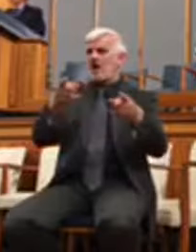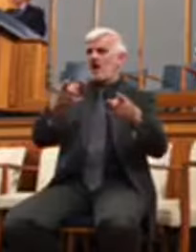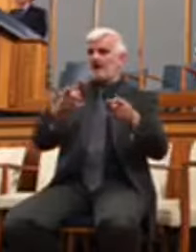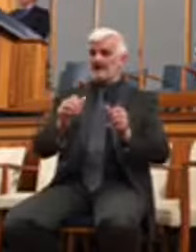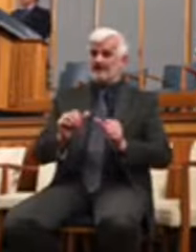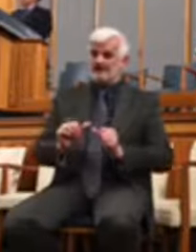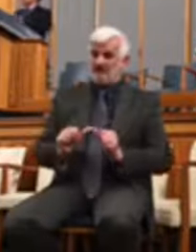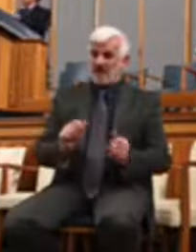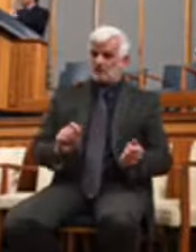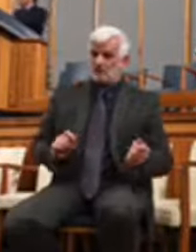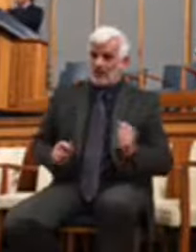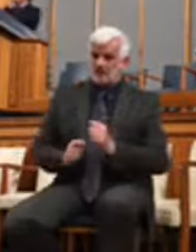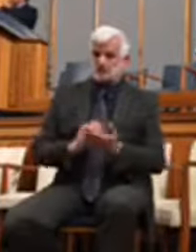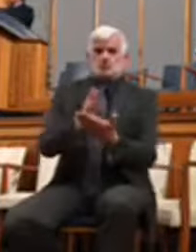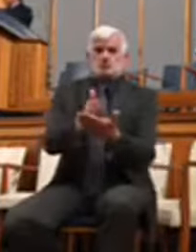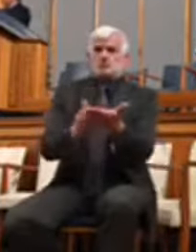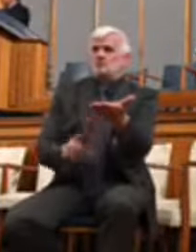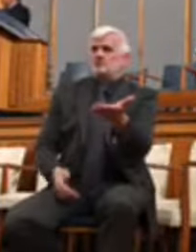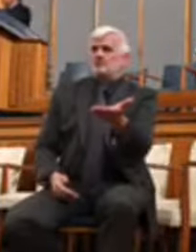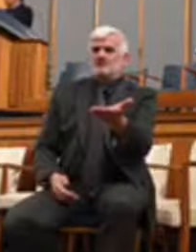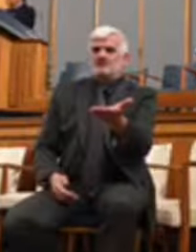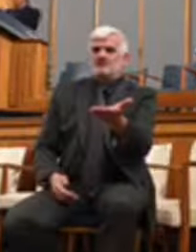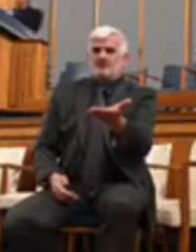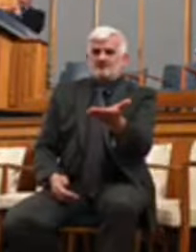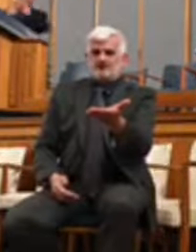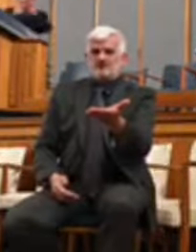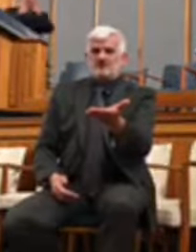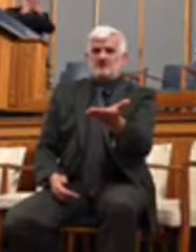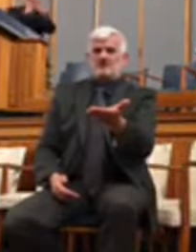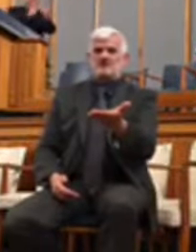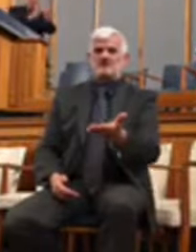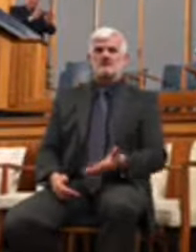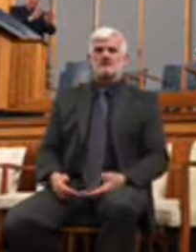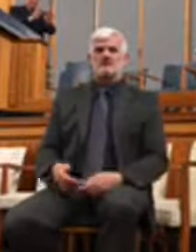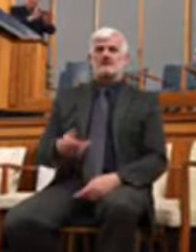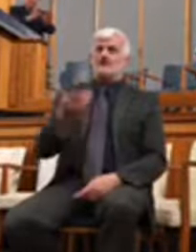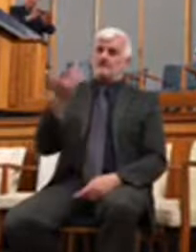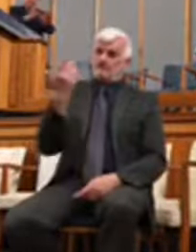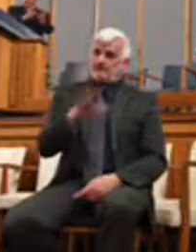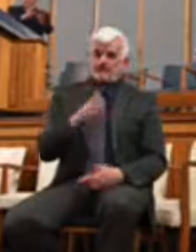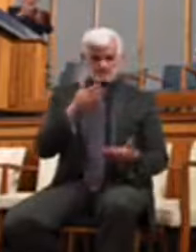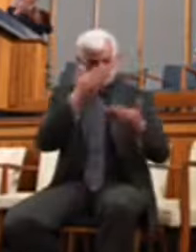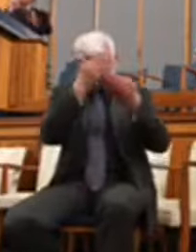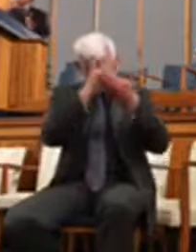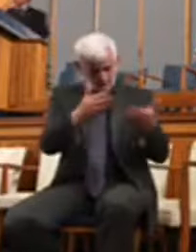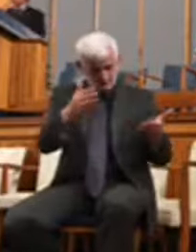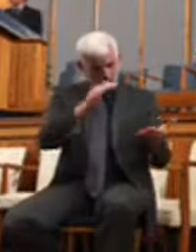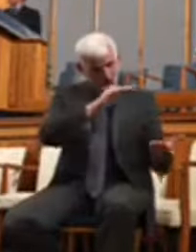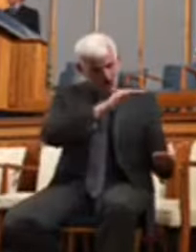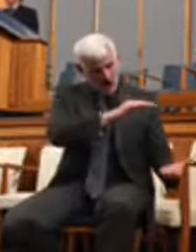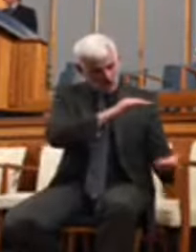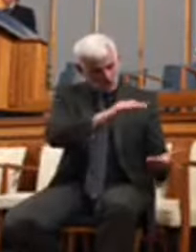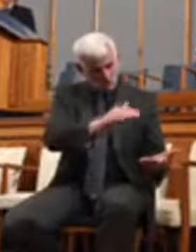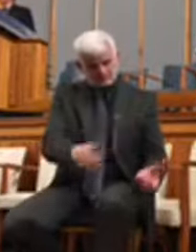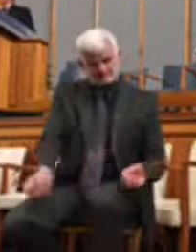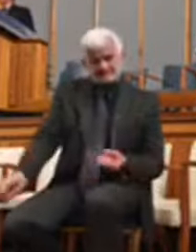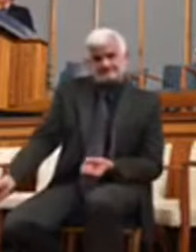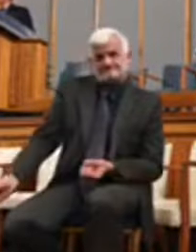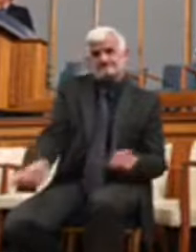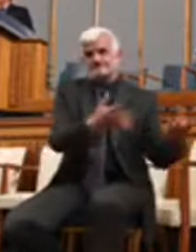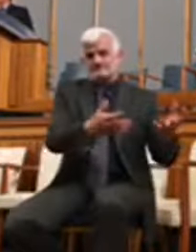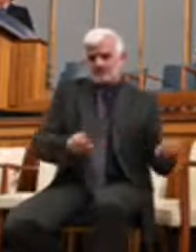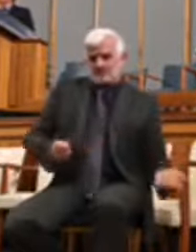real. They turned to God from their idols to serve the